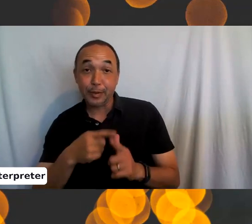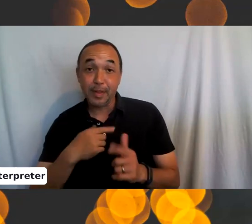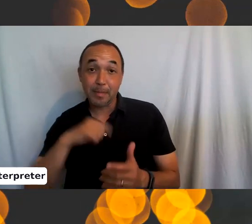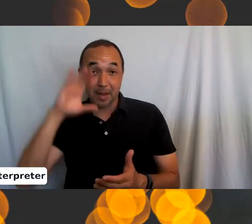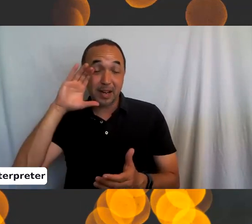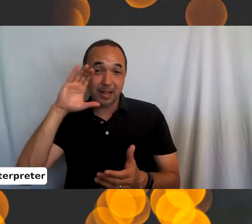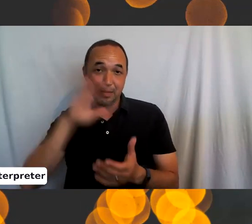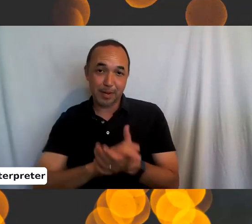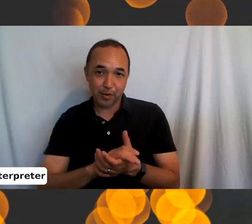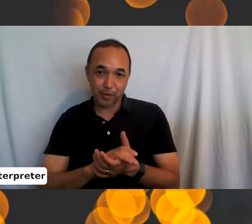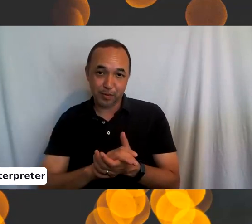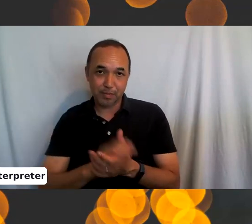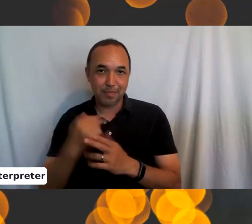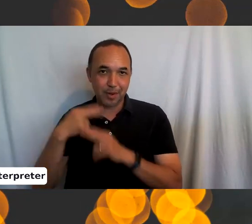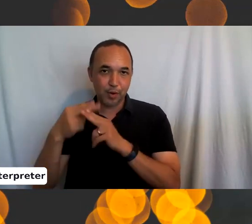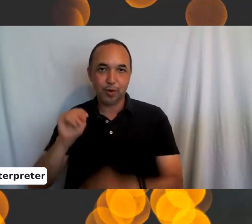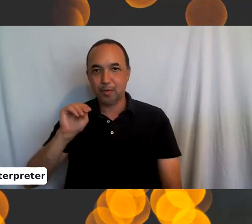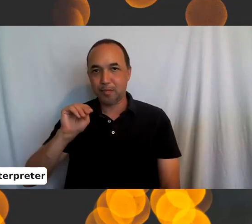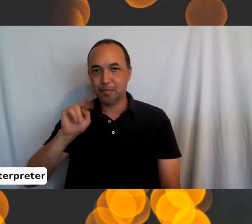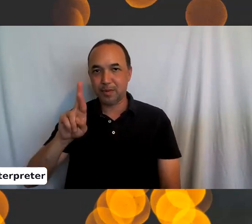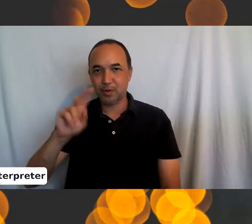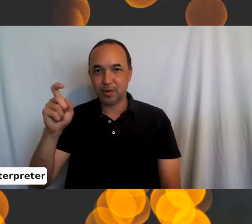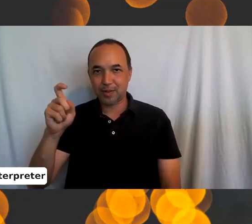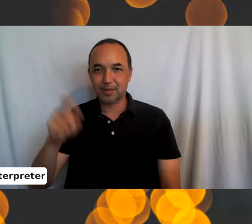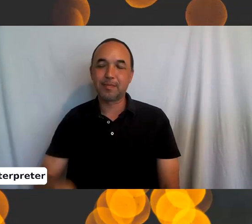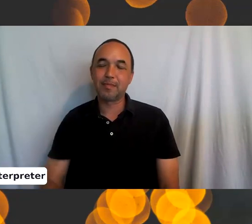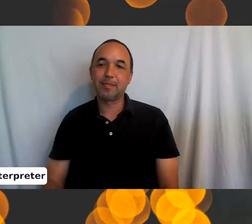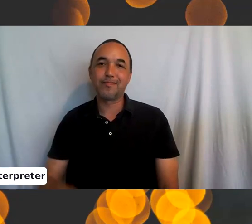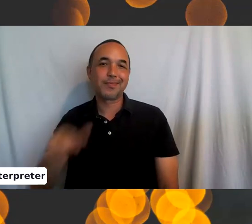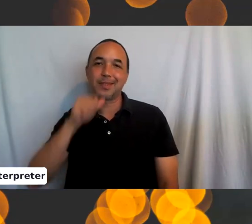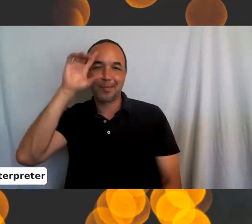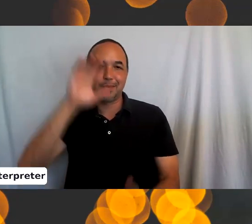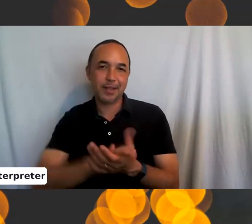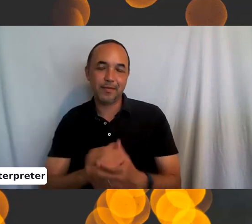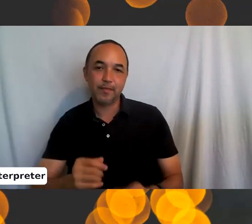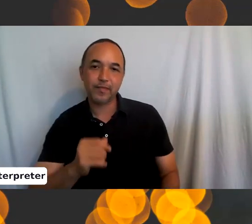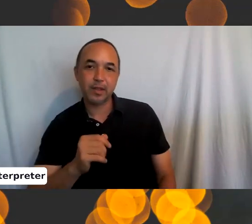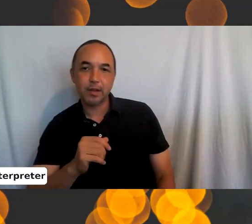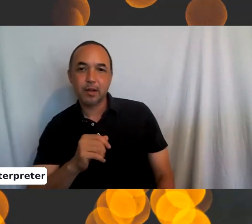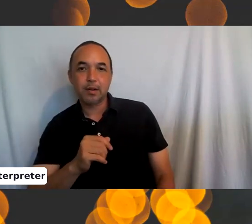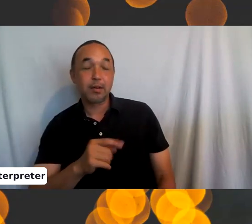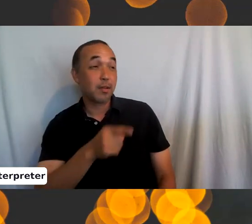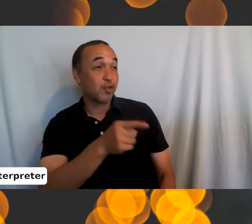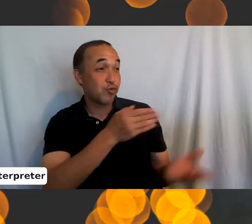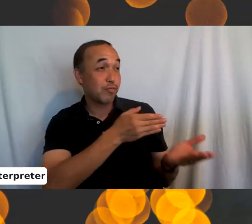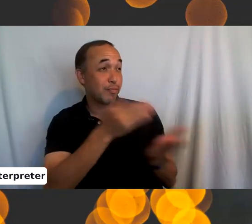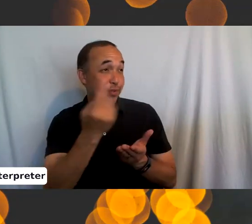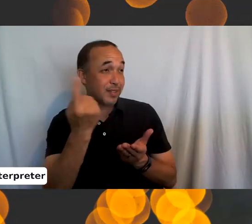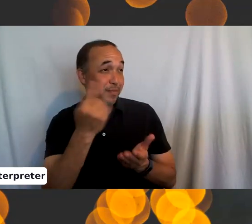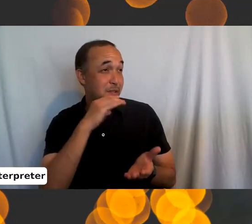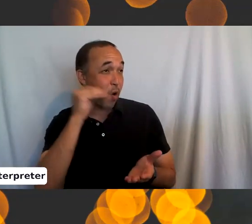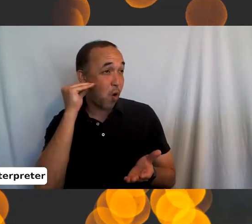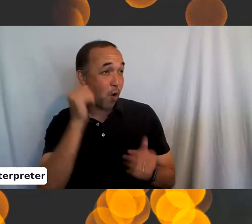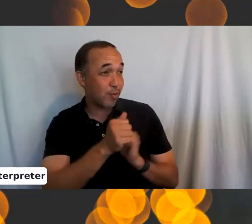X, non-believer, I get the text. Did you bring something home with you?